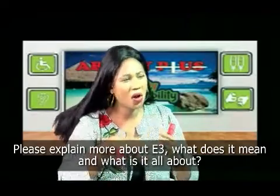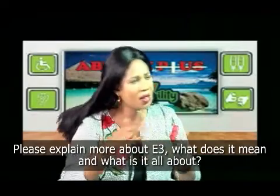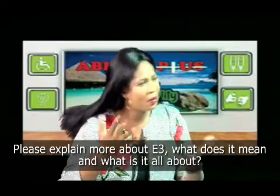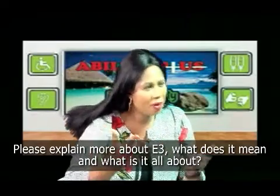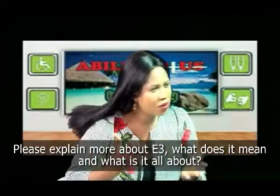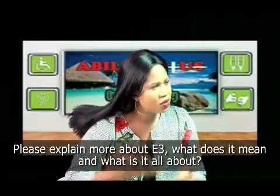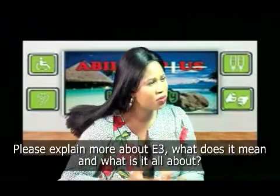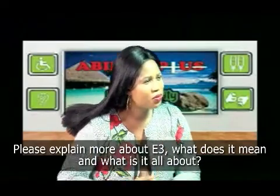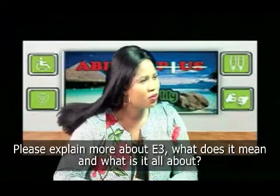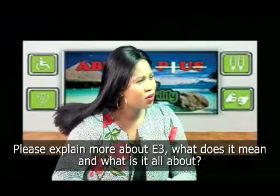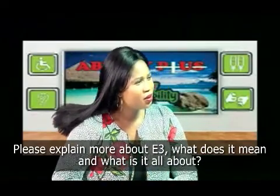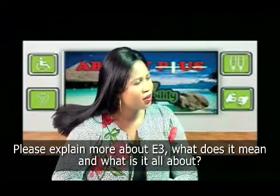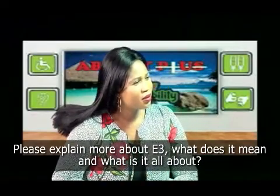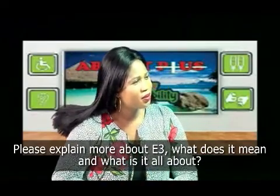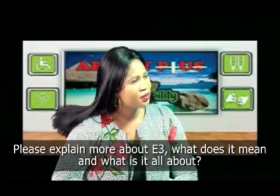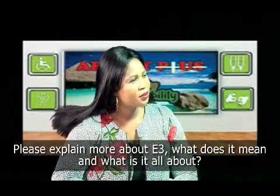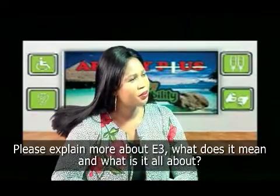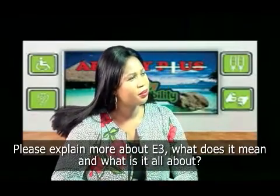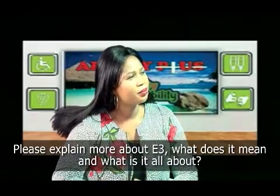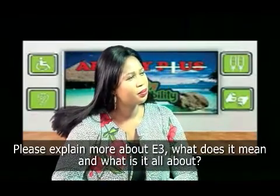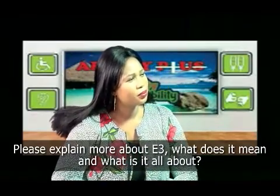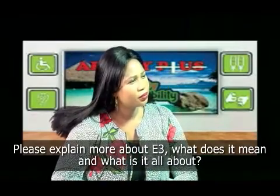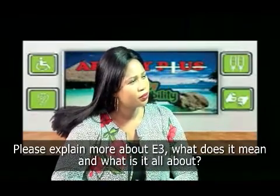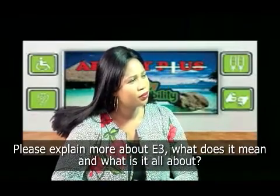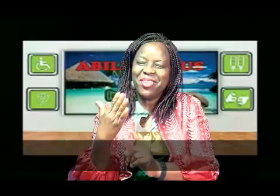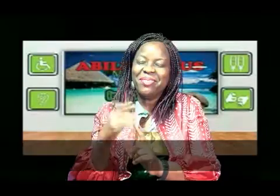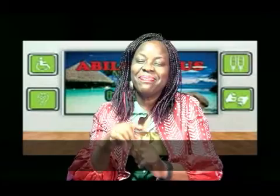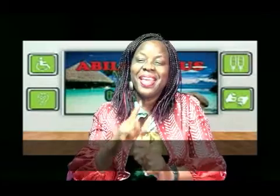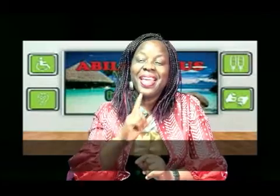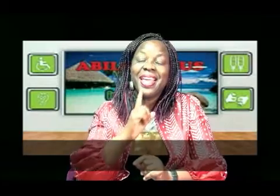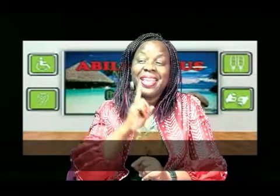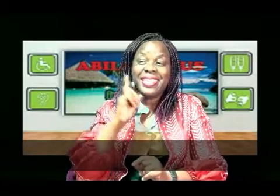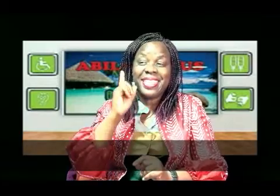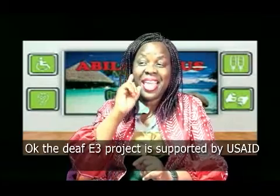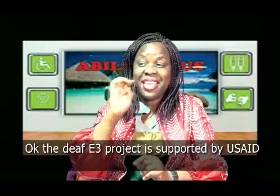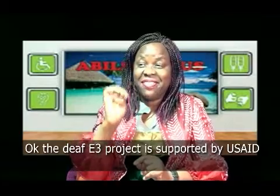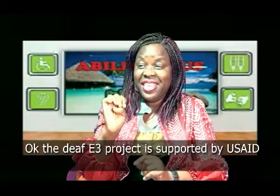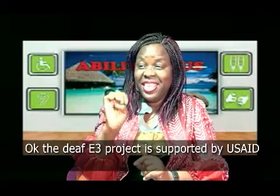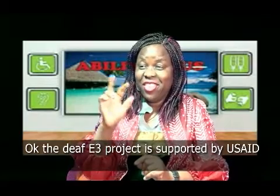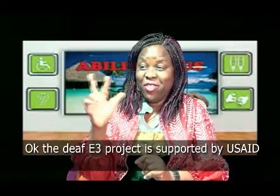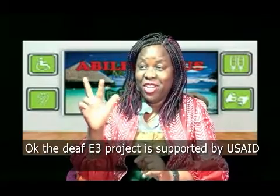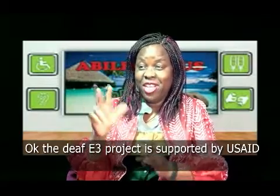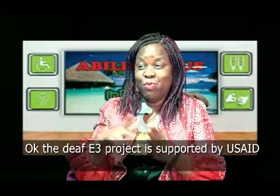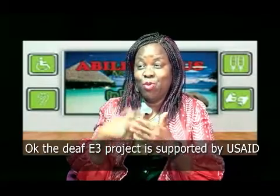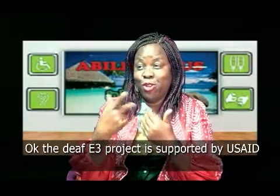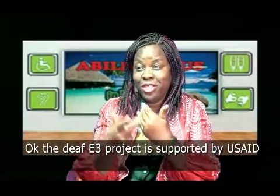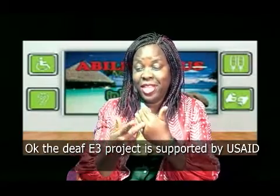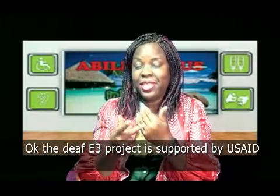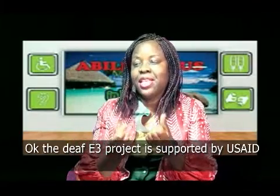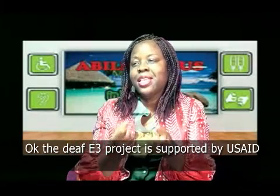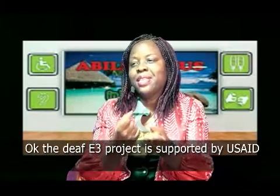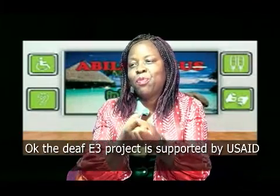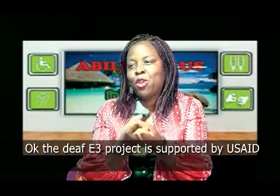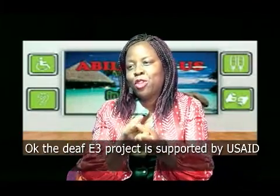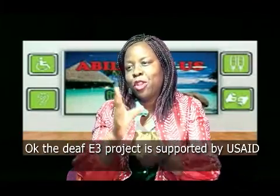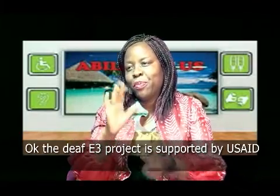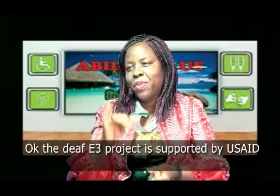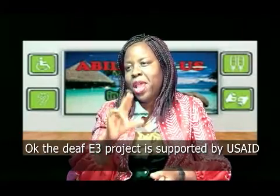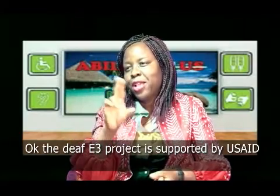it mean? What's it all about? Please explain to us. Thank you. The Deaf E3 project is supported